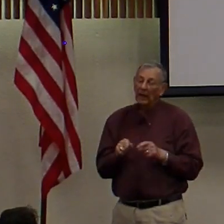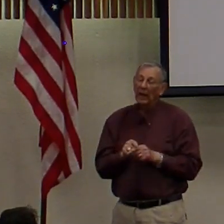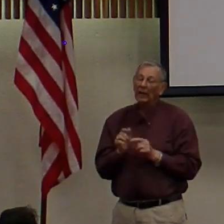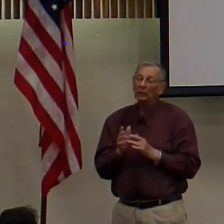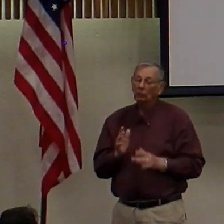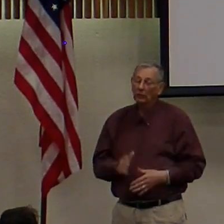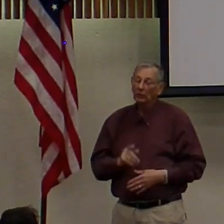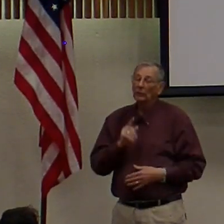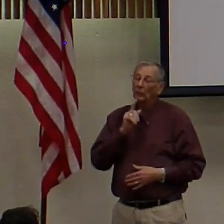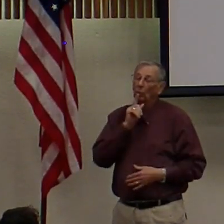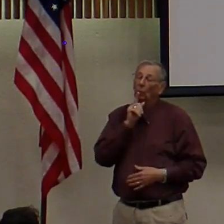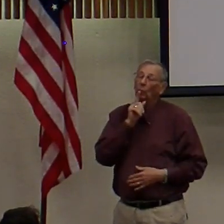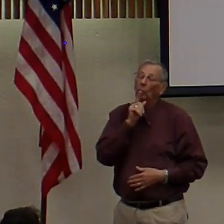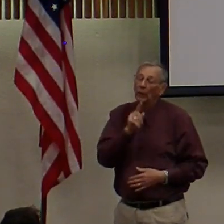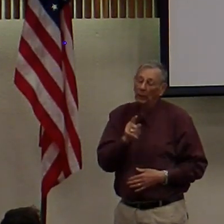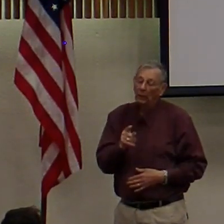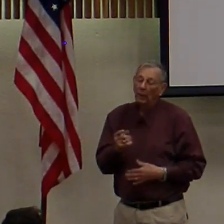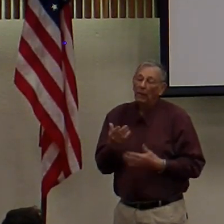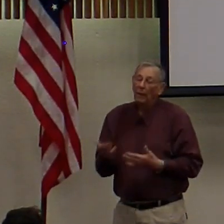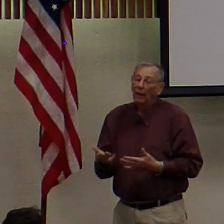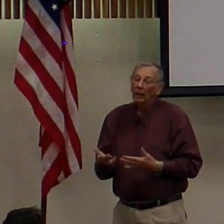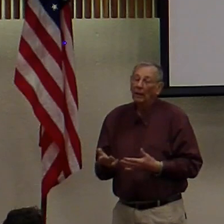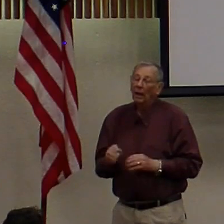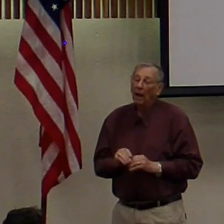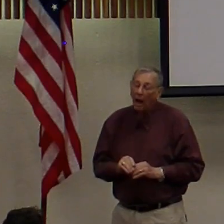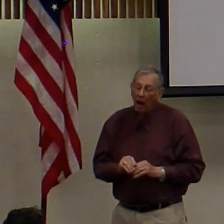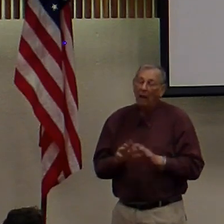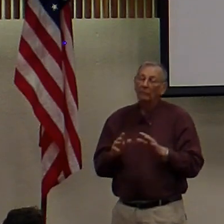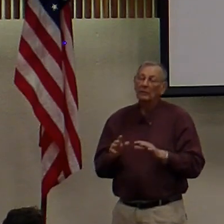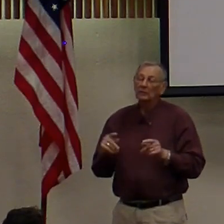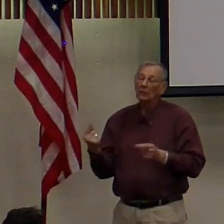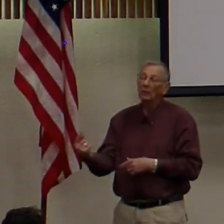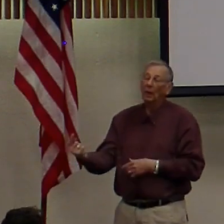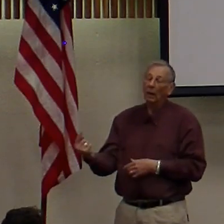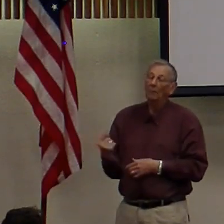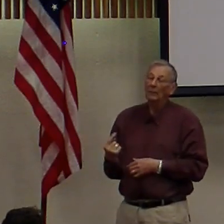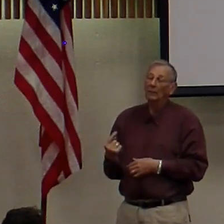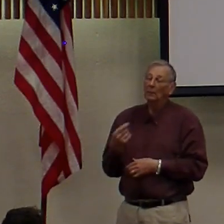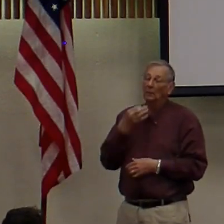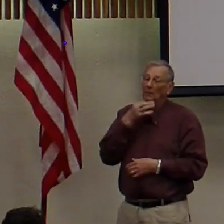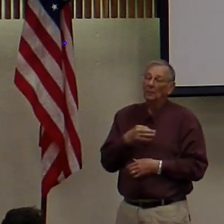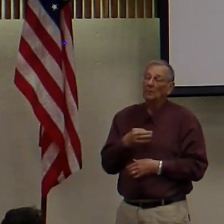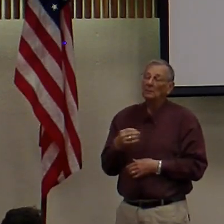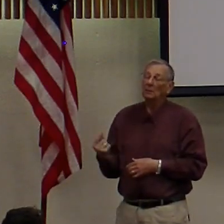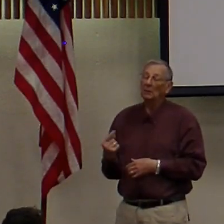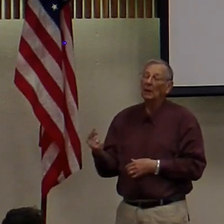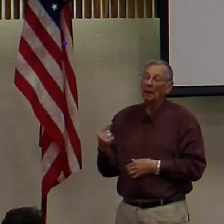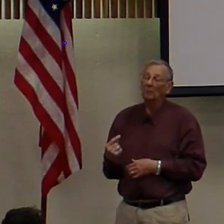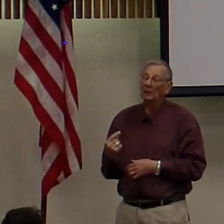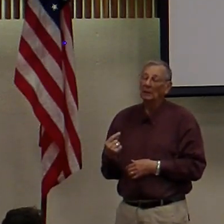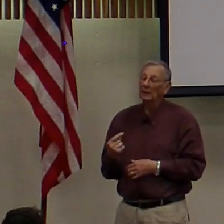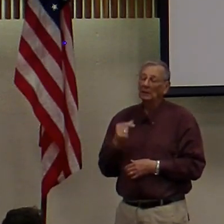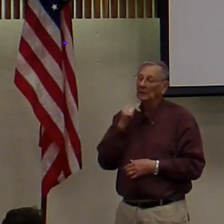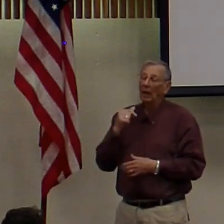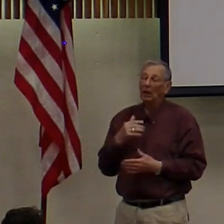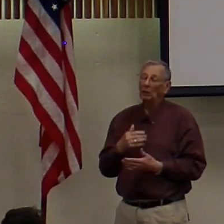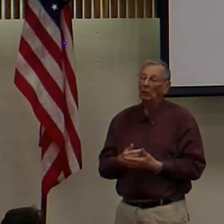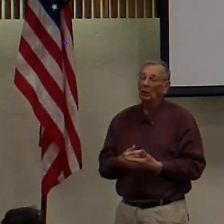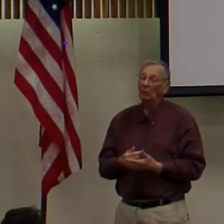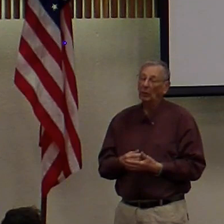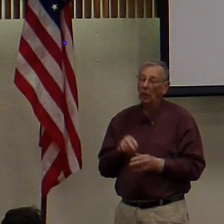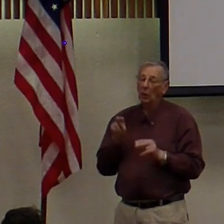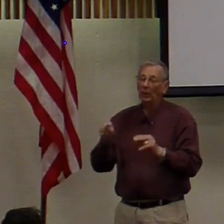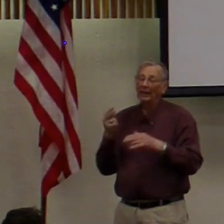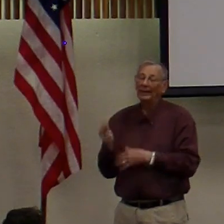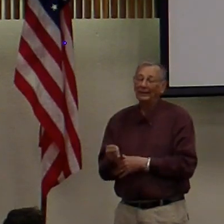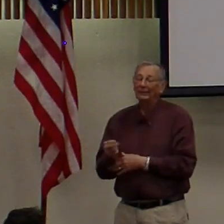real thing, and it's obvious that something is coming. There's something coming. It isn't good. When we look at